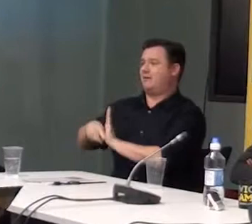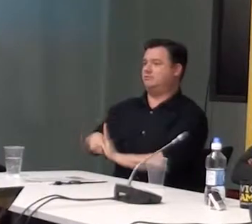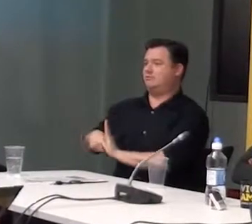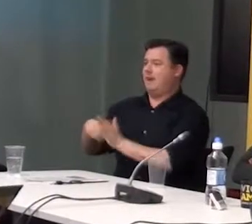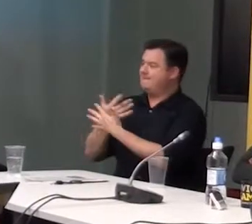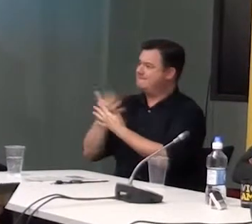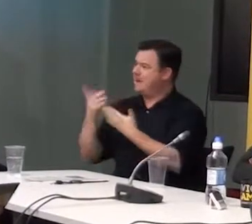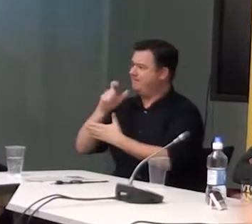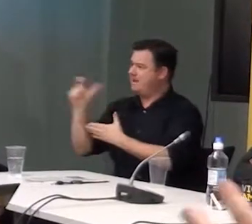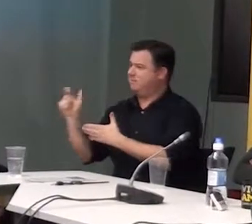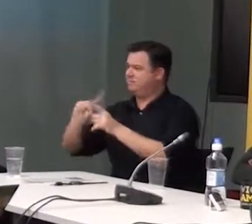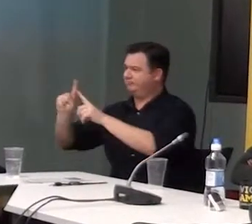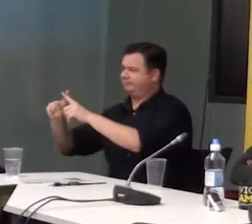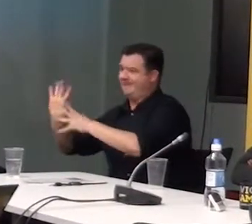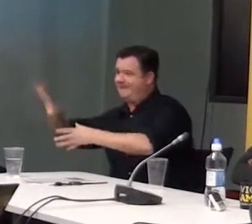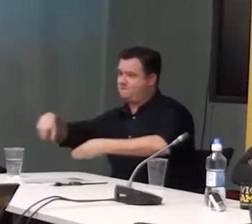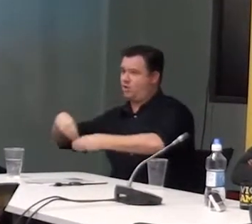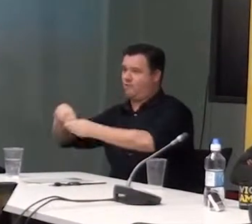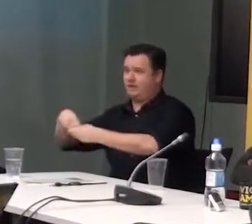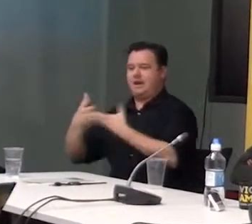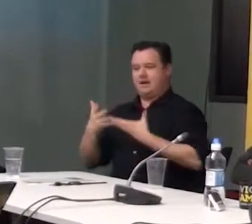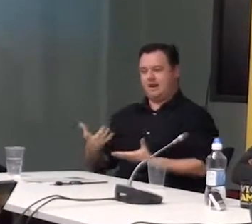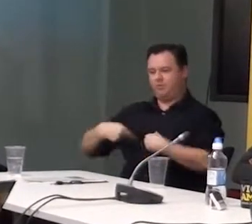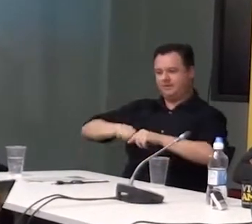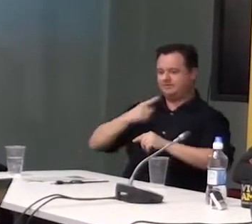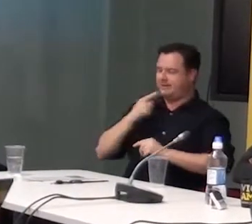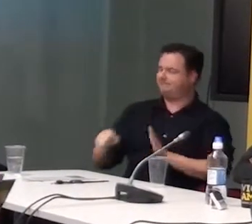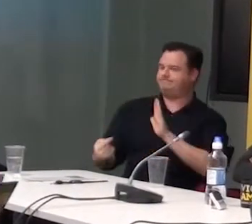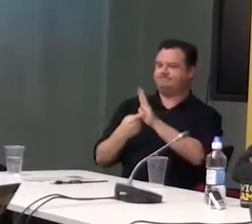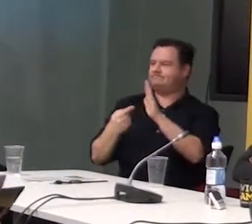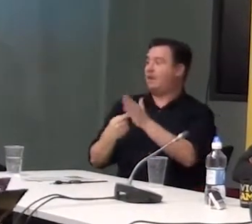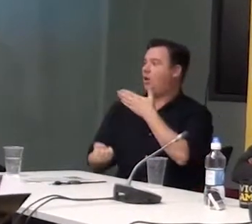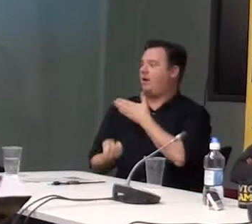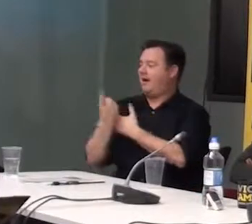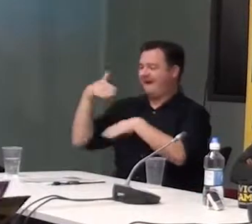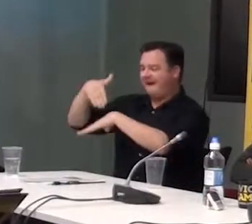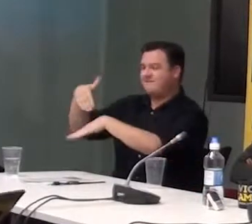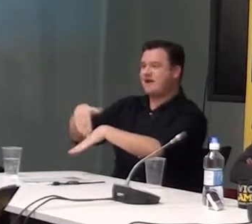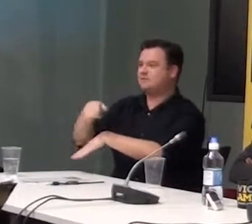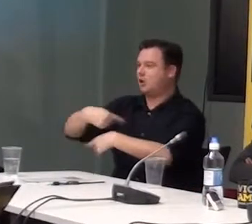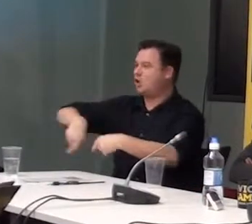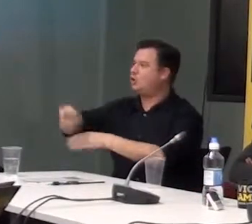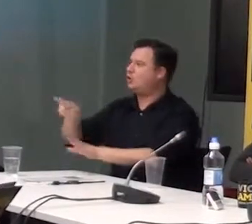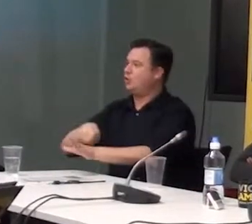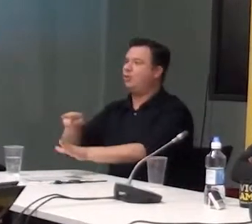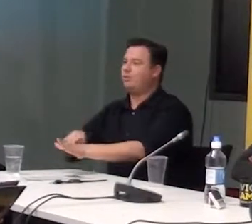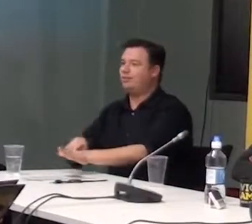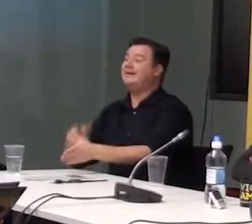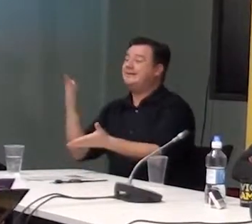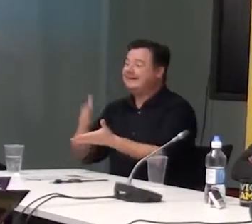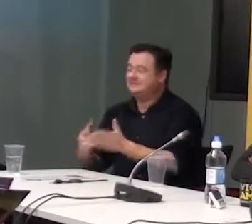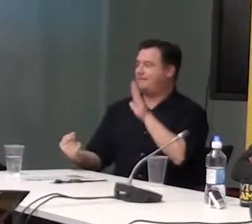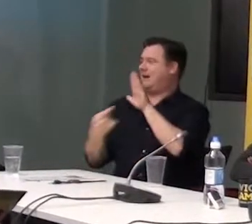people got involved, and we have to now say this is important what's going to happen to the youth, to other people who don't think it matters. It matters.